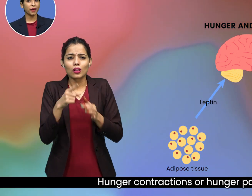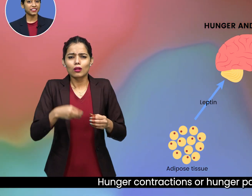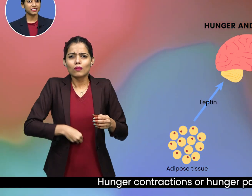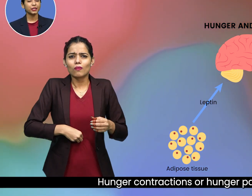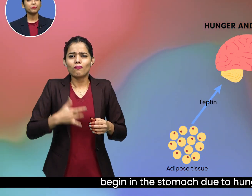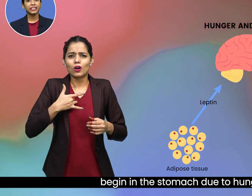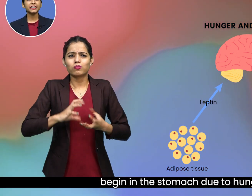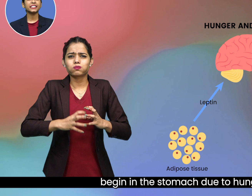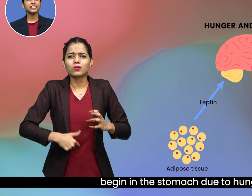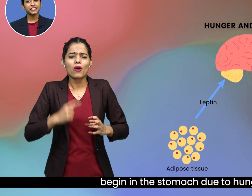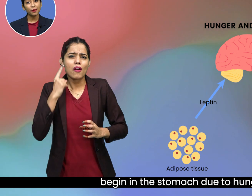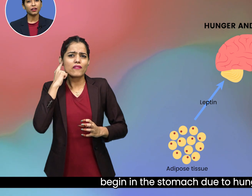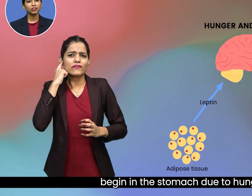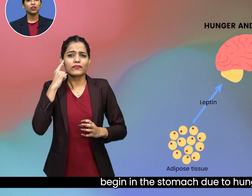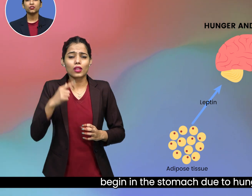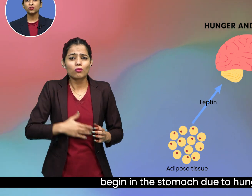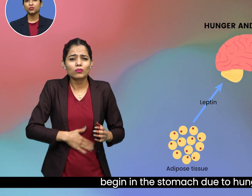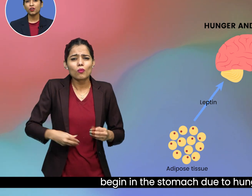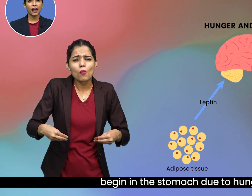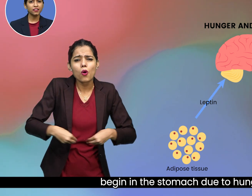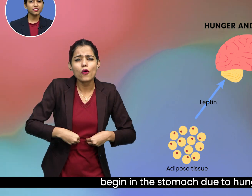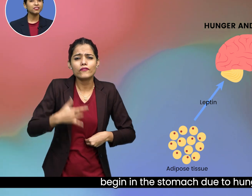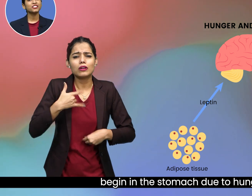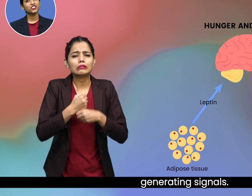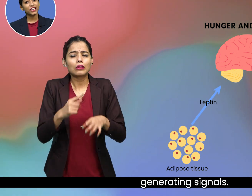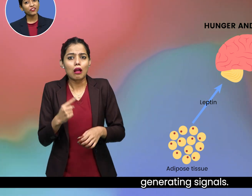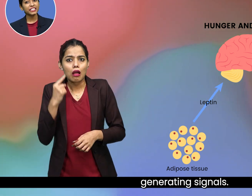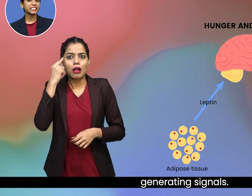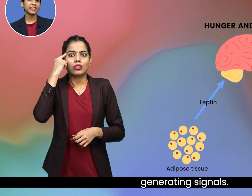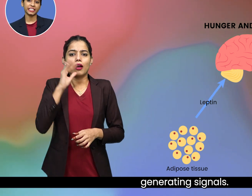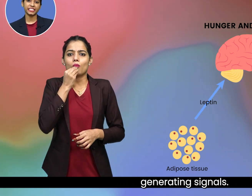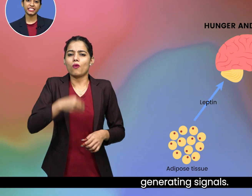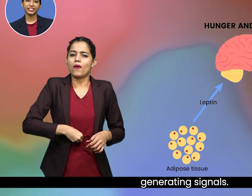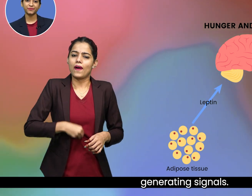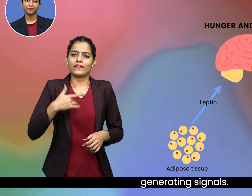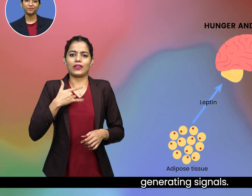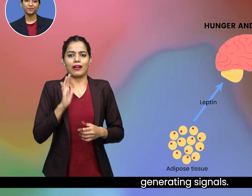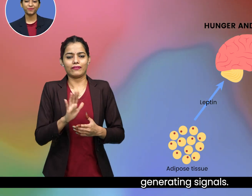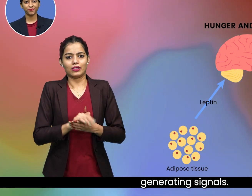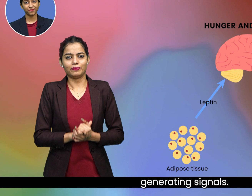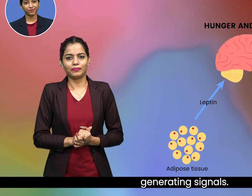hunger pangs begin in the stomach due to hunger generating signals.